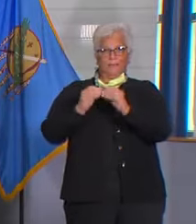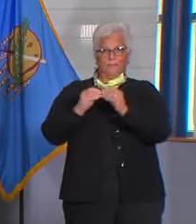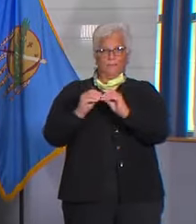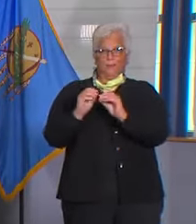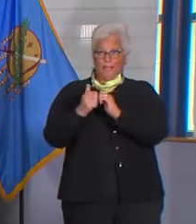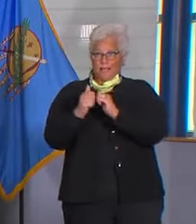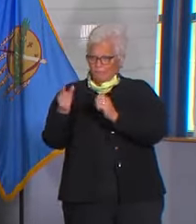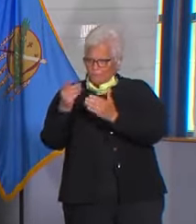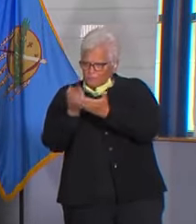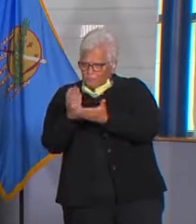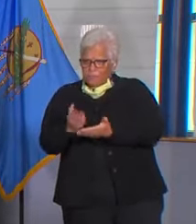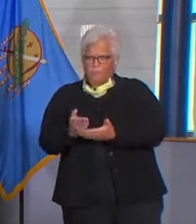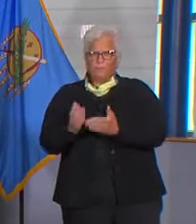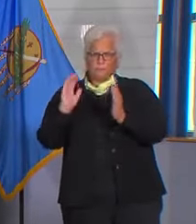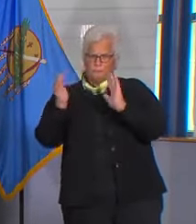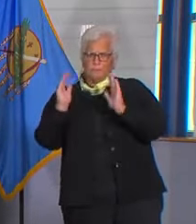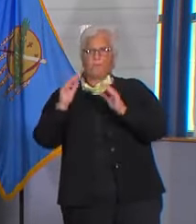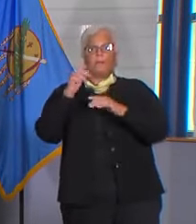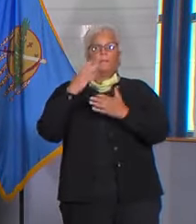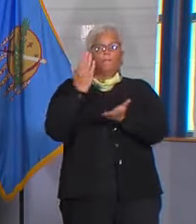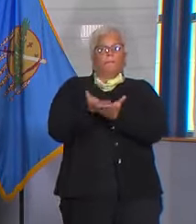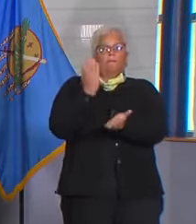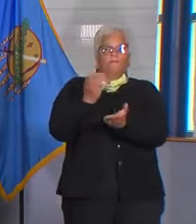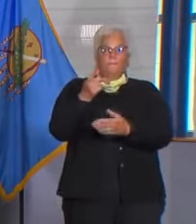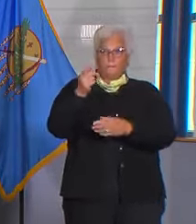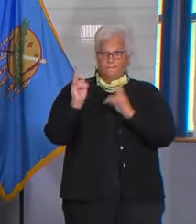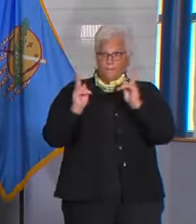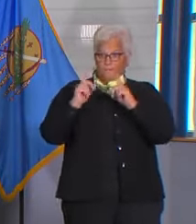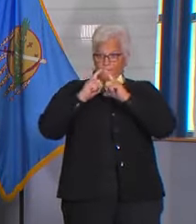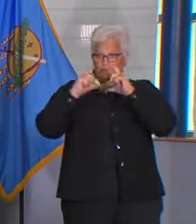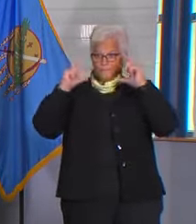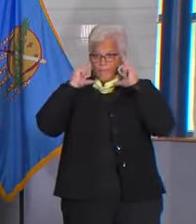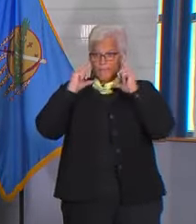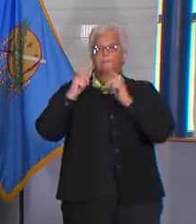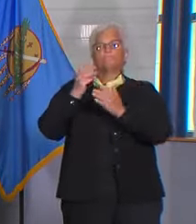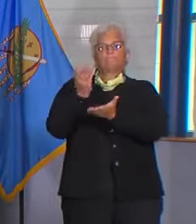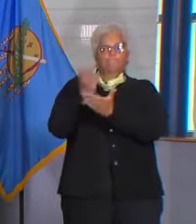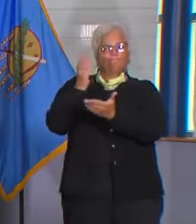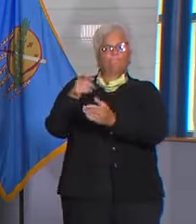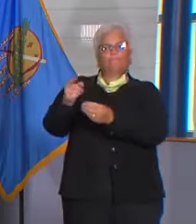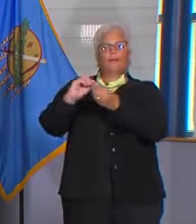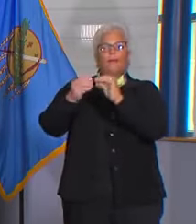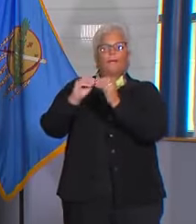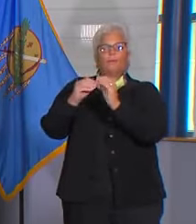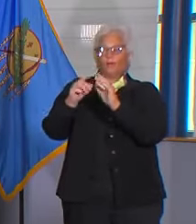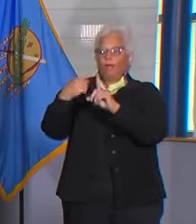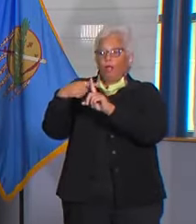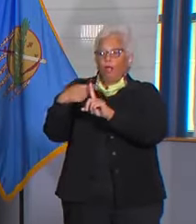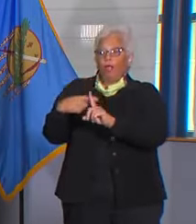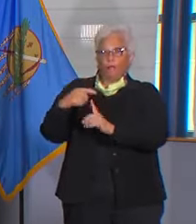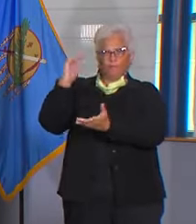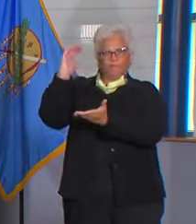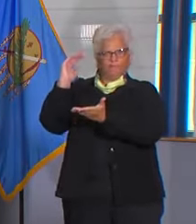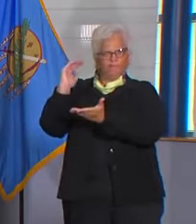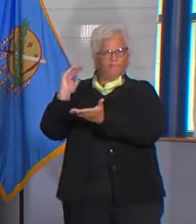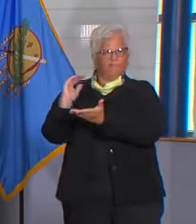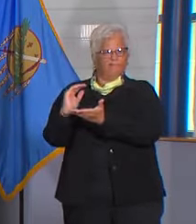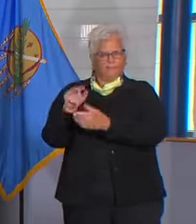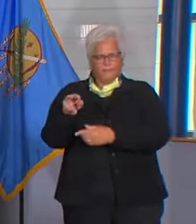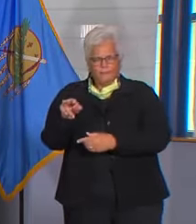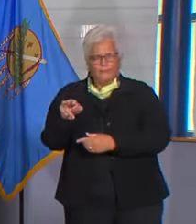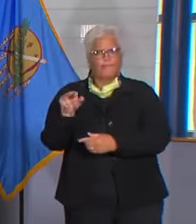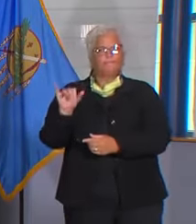this. We need all of our municipalities here in Tulsa County in unison to agree to do this as well, to keep their